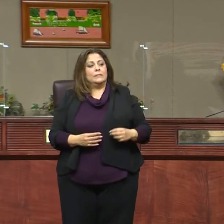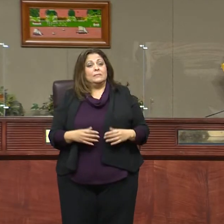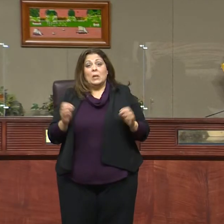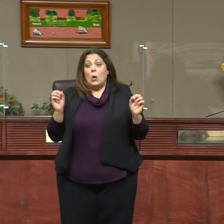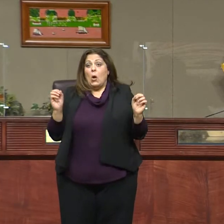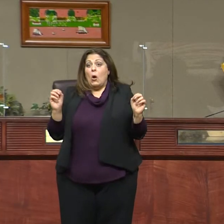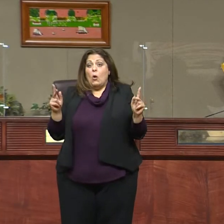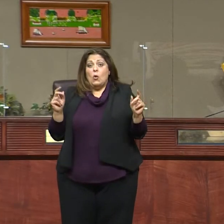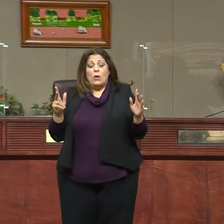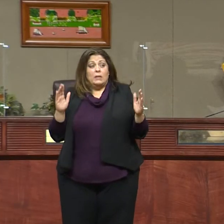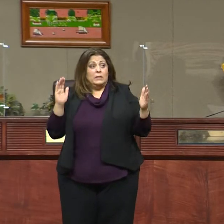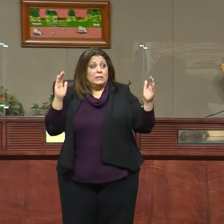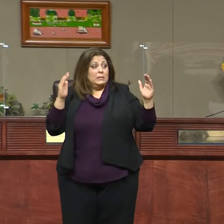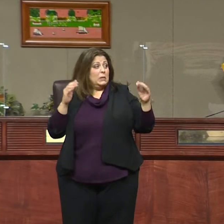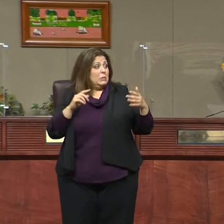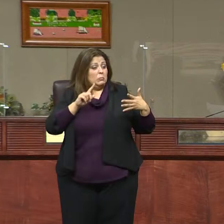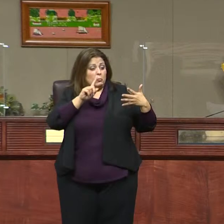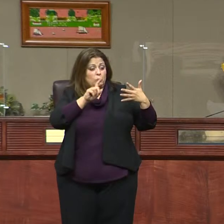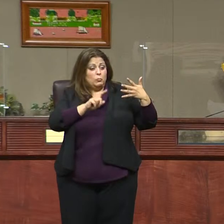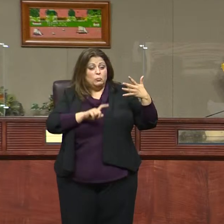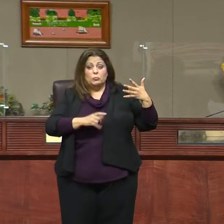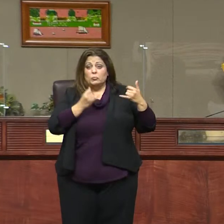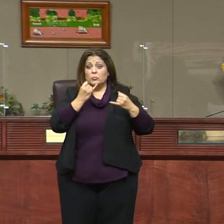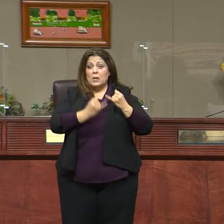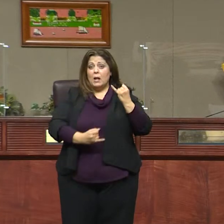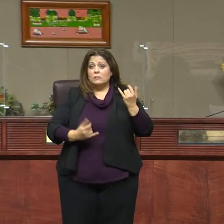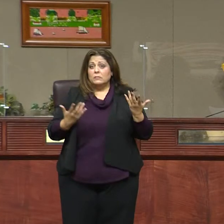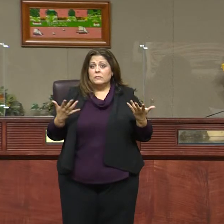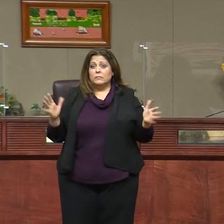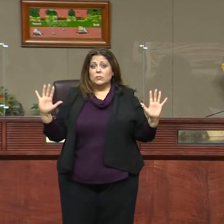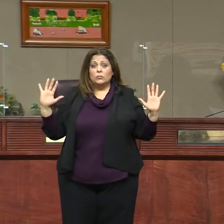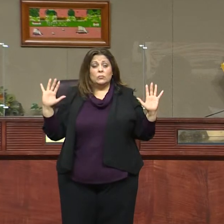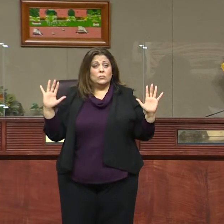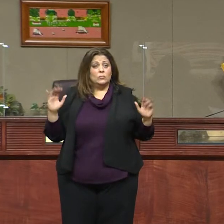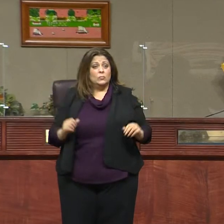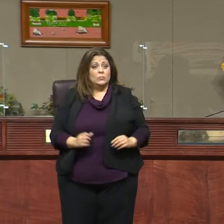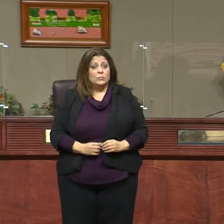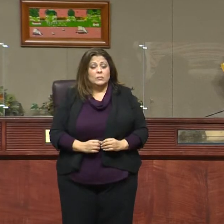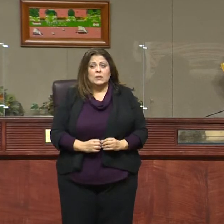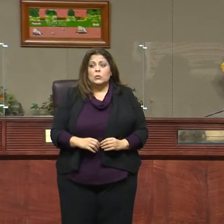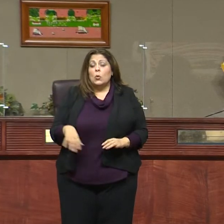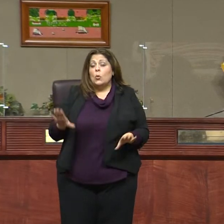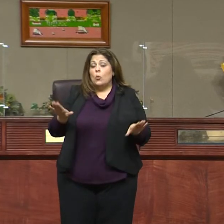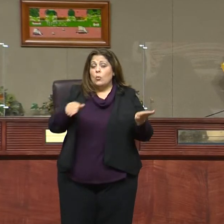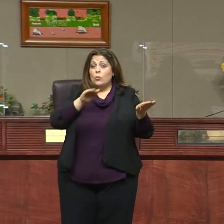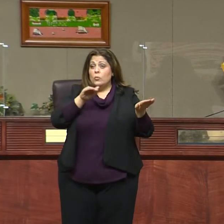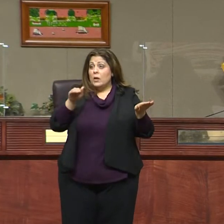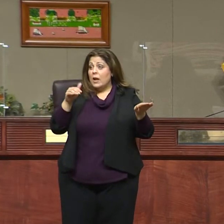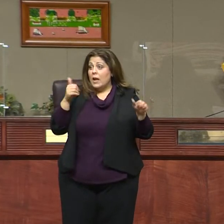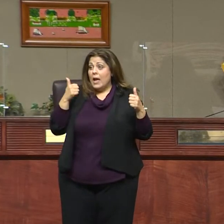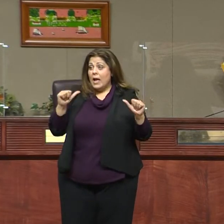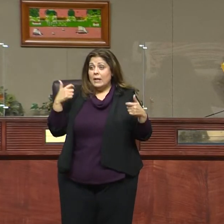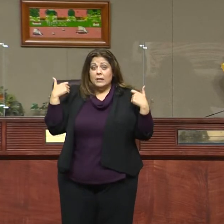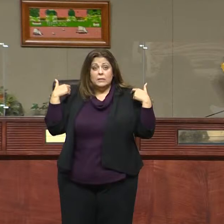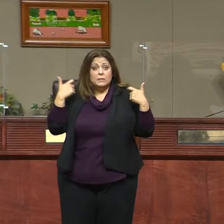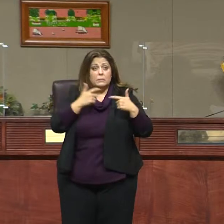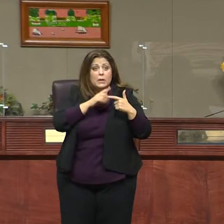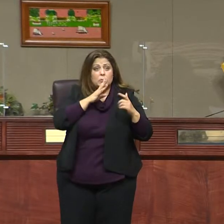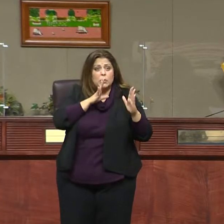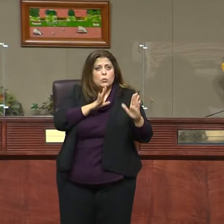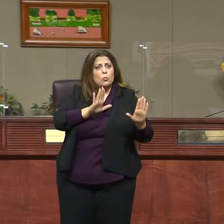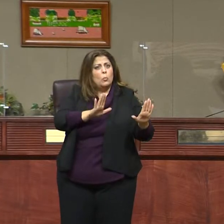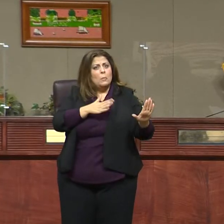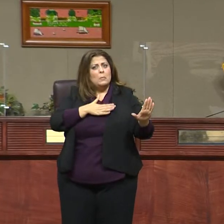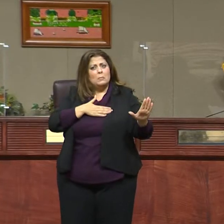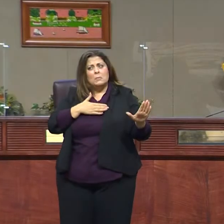Okay, that looks like that's the last question. Just as a reminder, if we have Spanish-speaking media, take advantage of